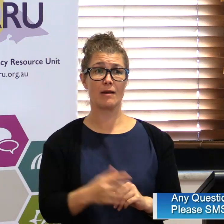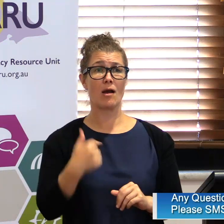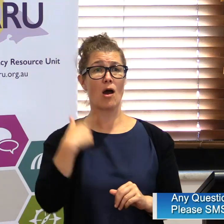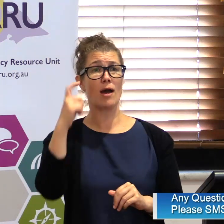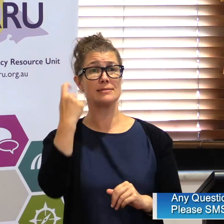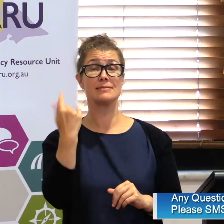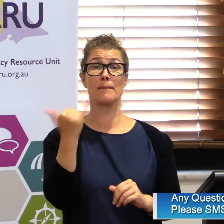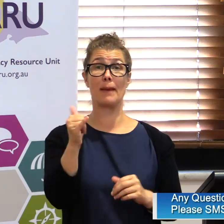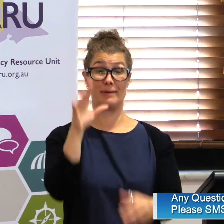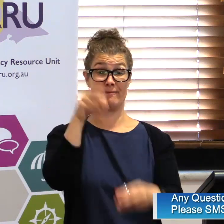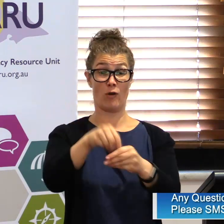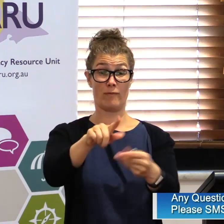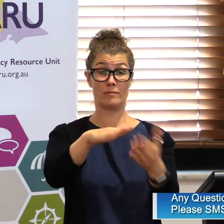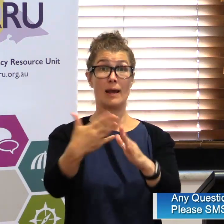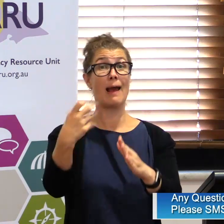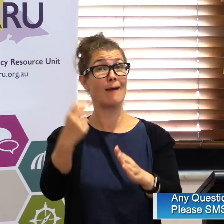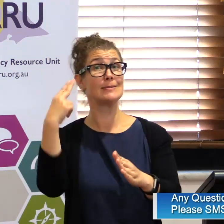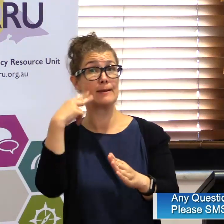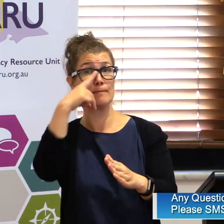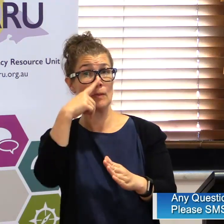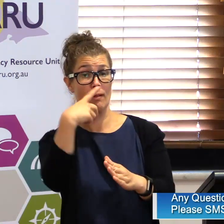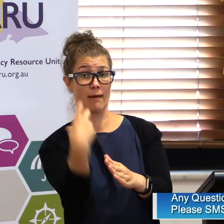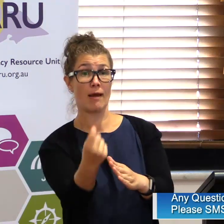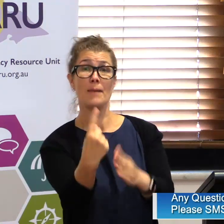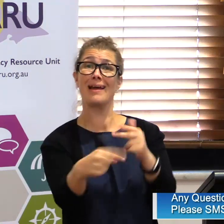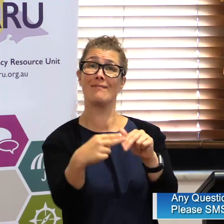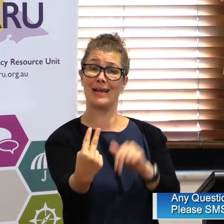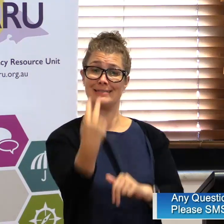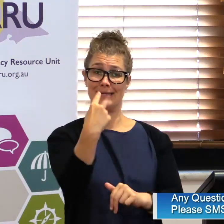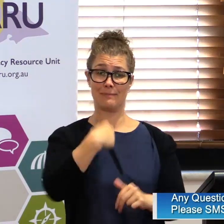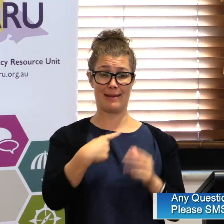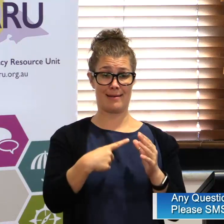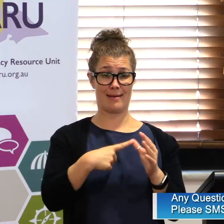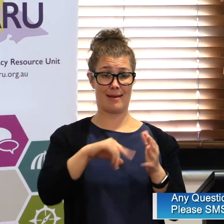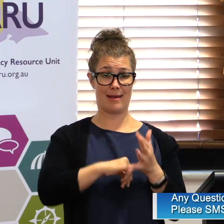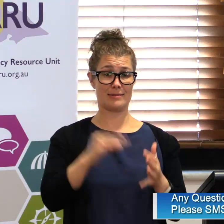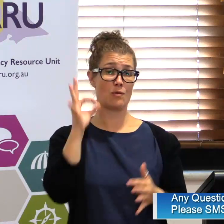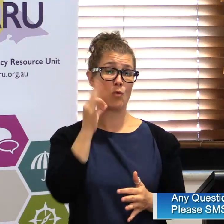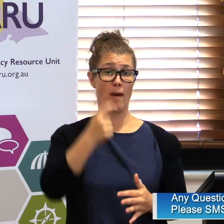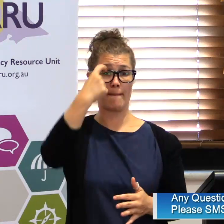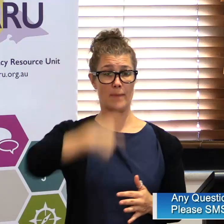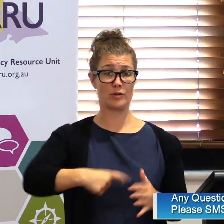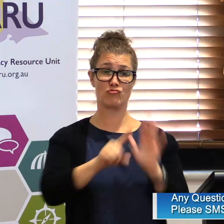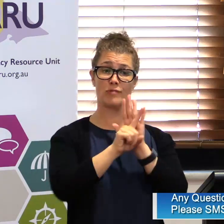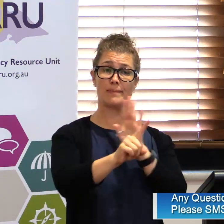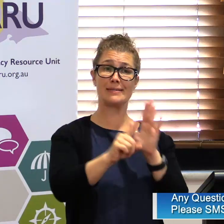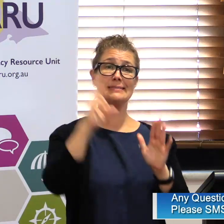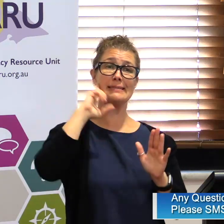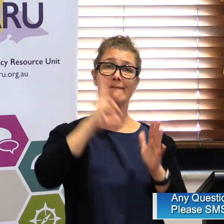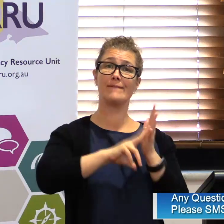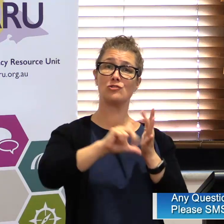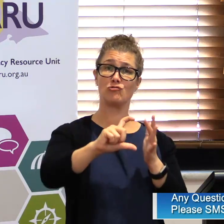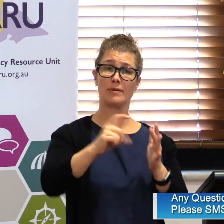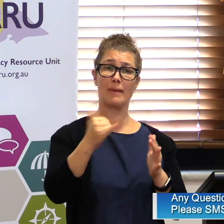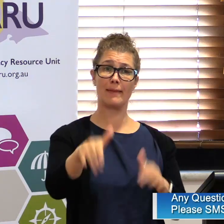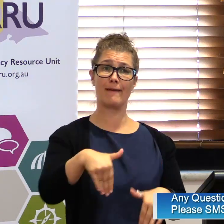people within those communities, but if they see me as a white person representing Deaf Victoria, they might not